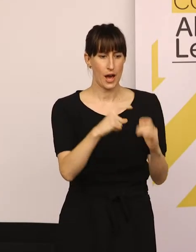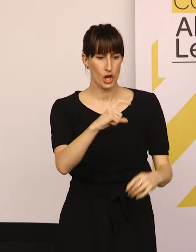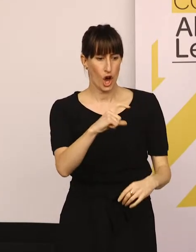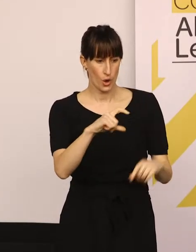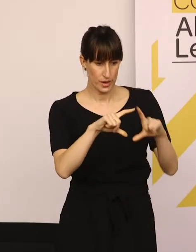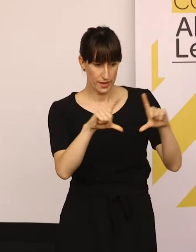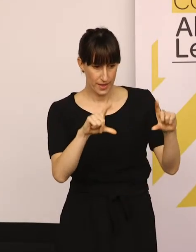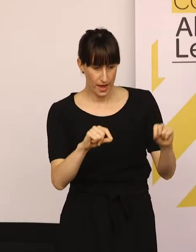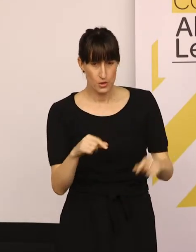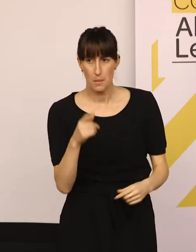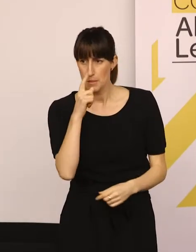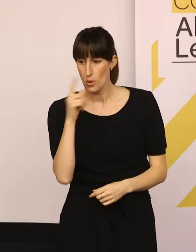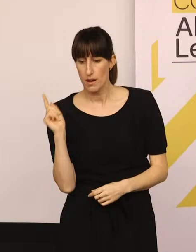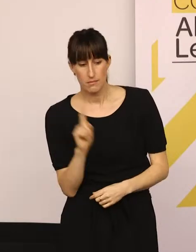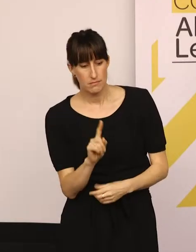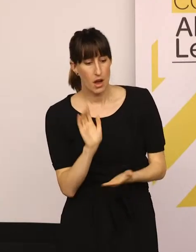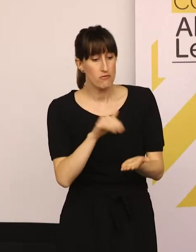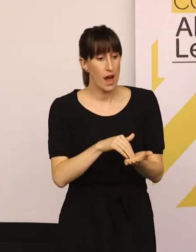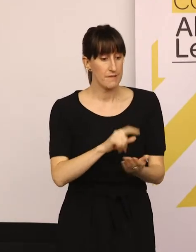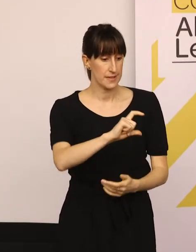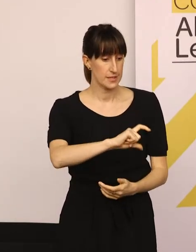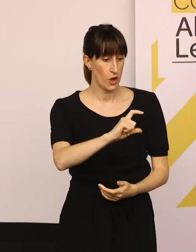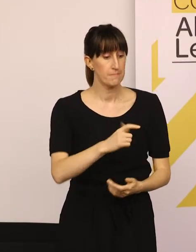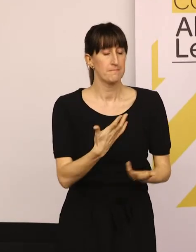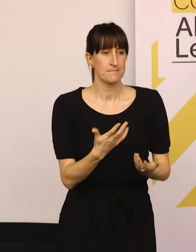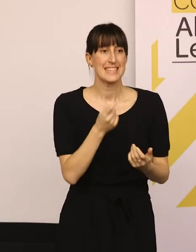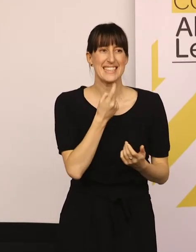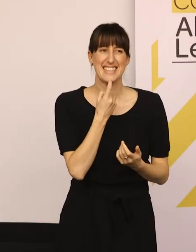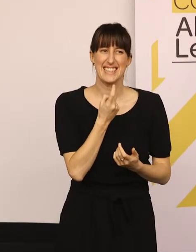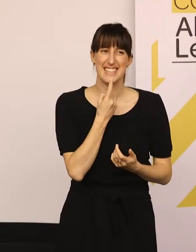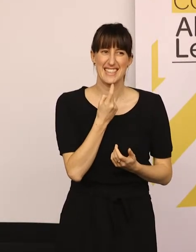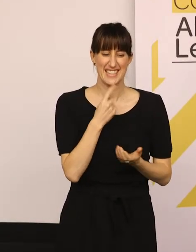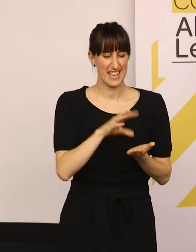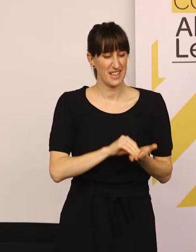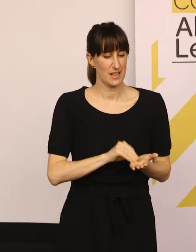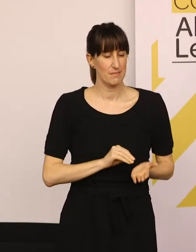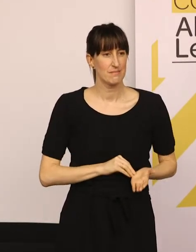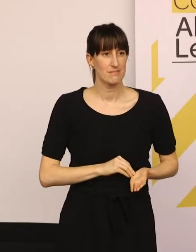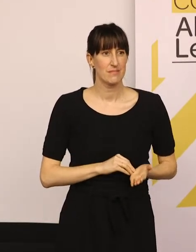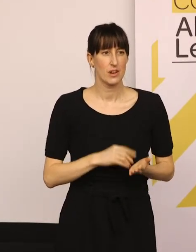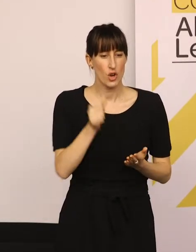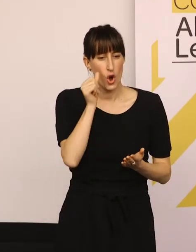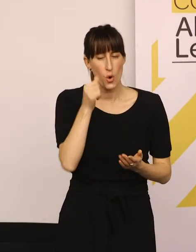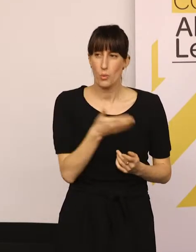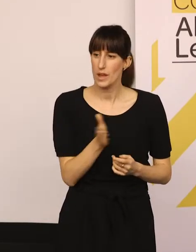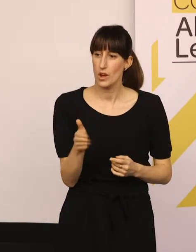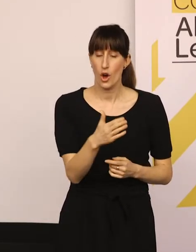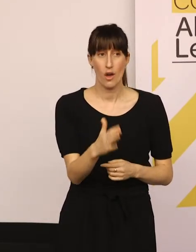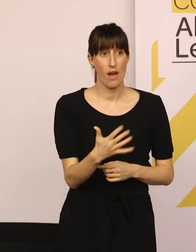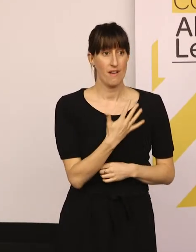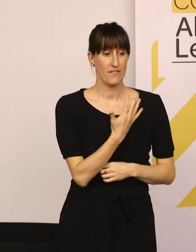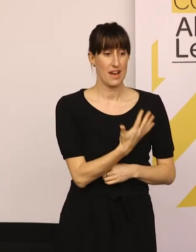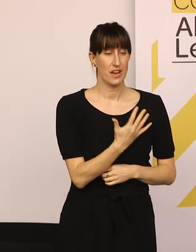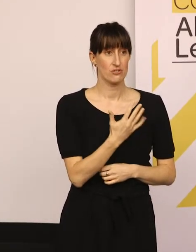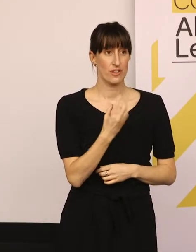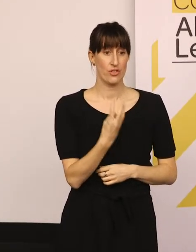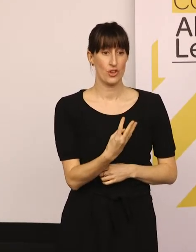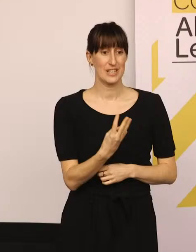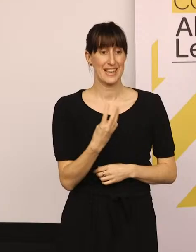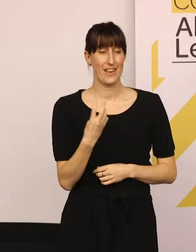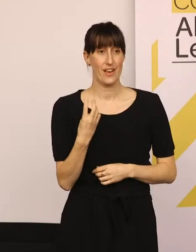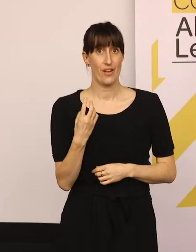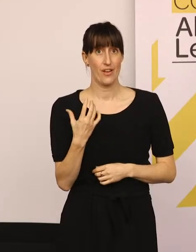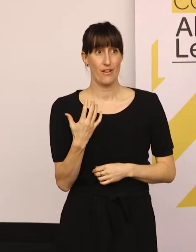keep an easy record of where they have been. We now have 535,000 registrations, so